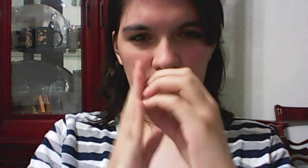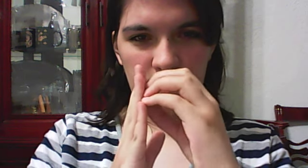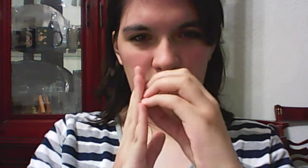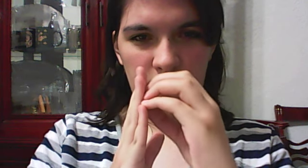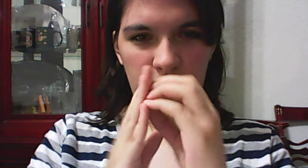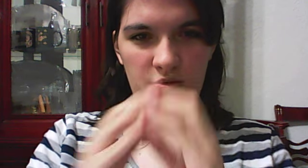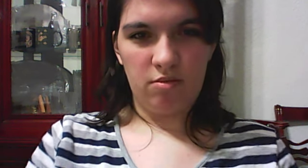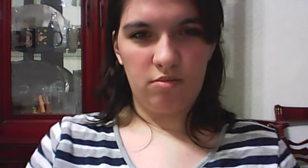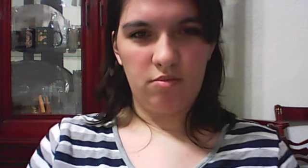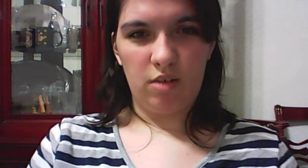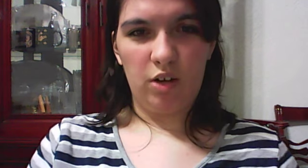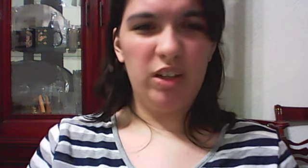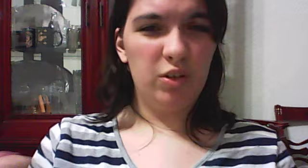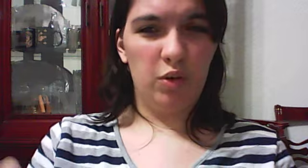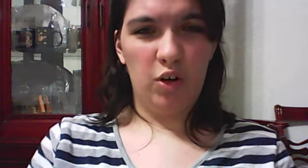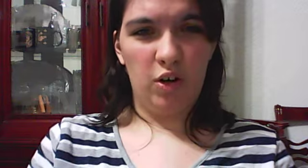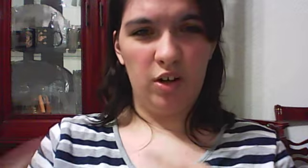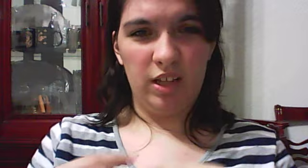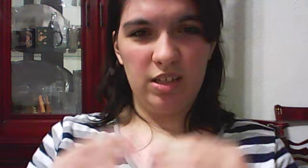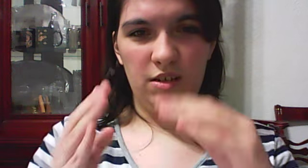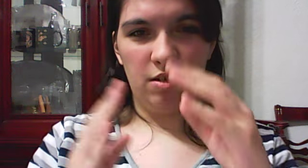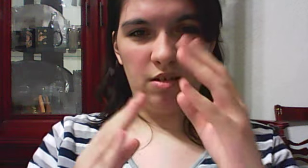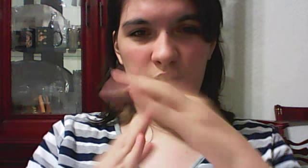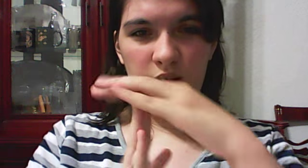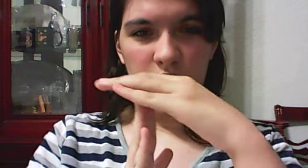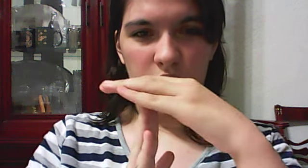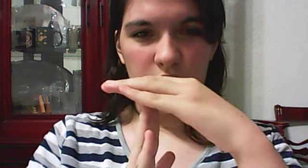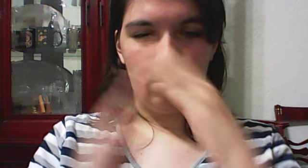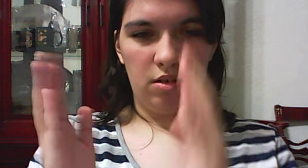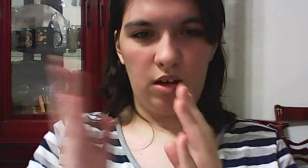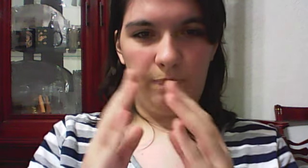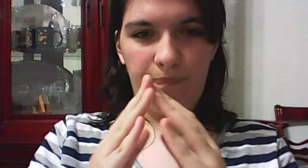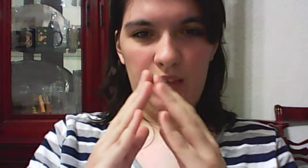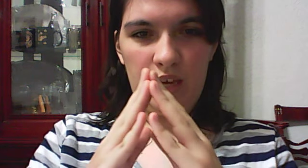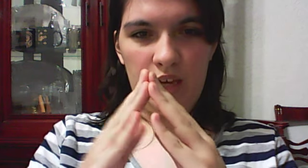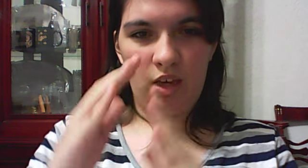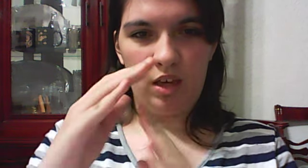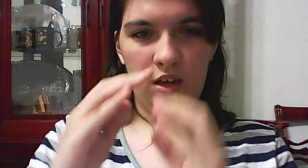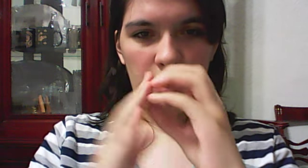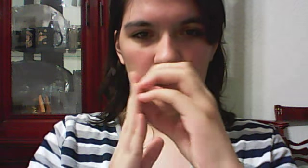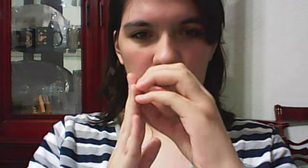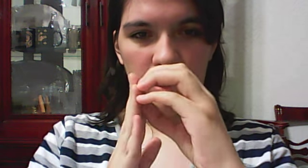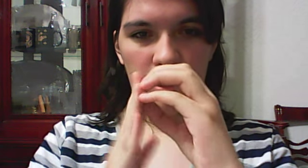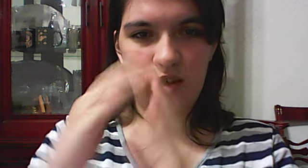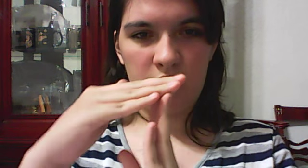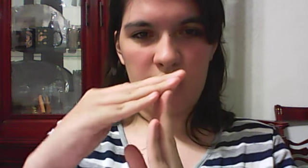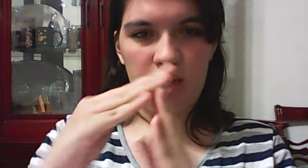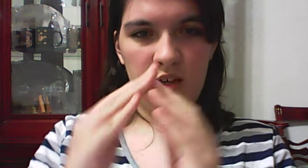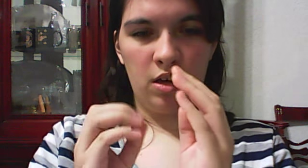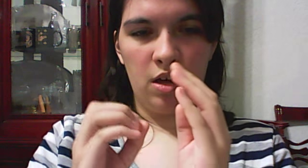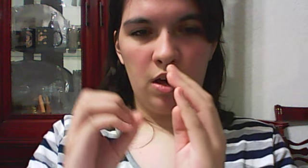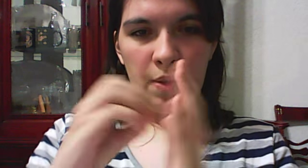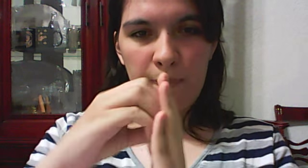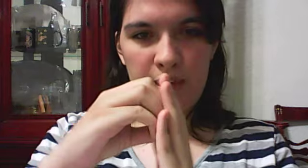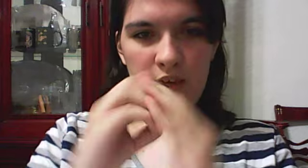According to her, that's A-R-T-P